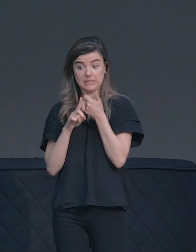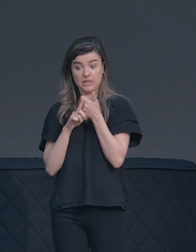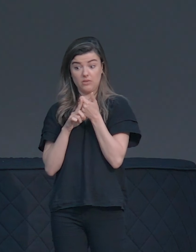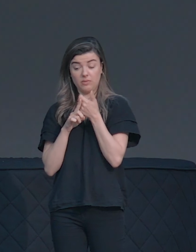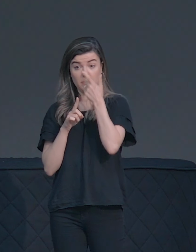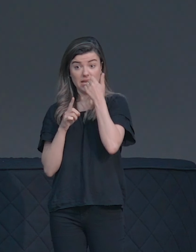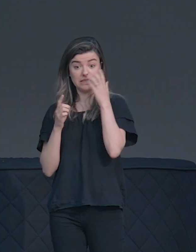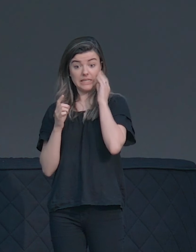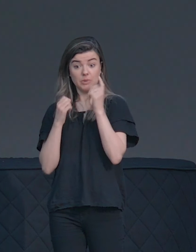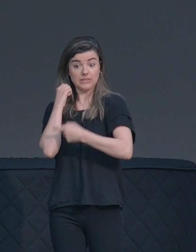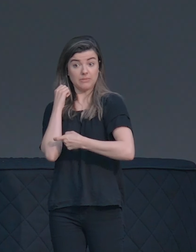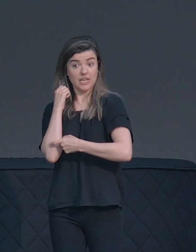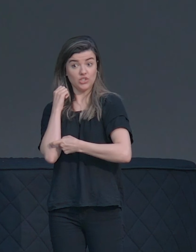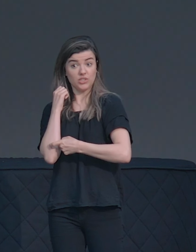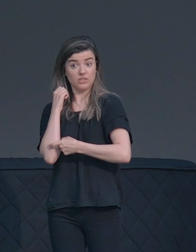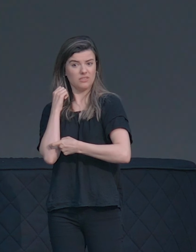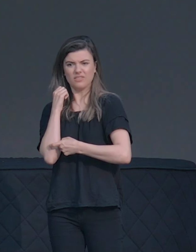sin.